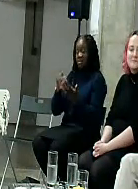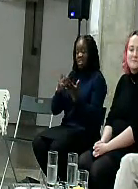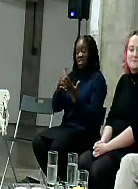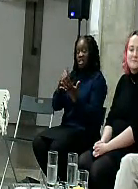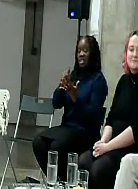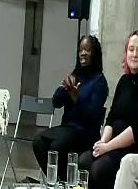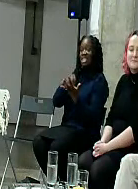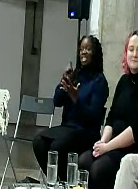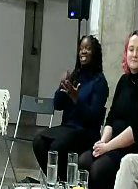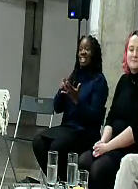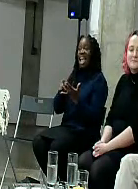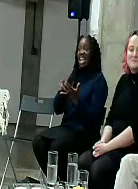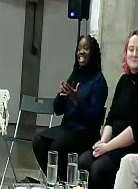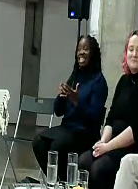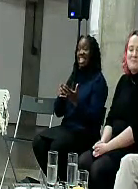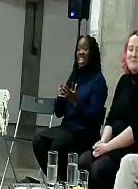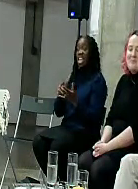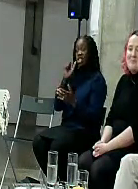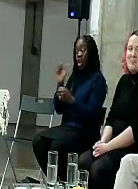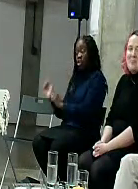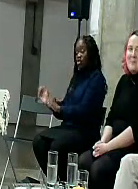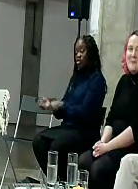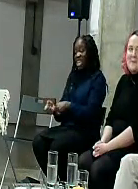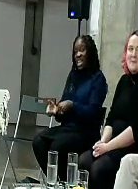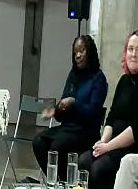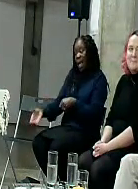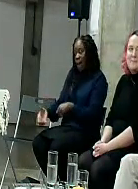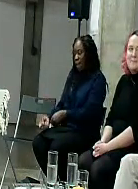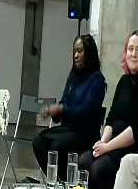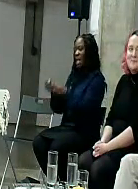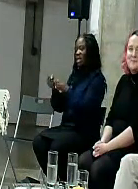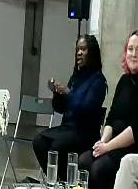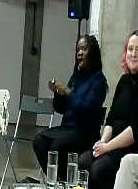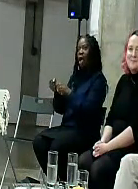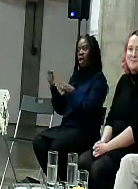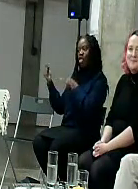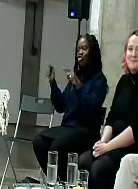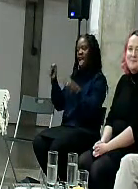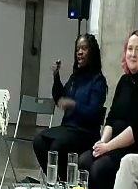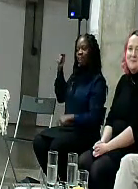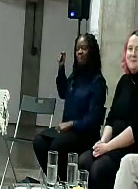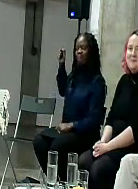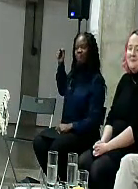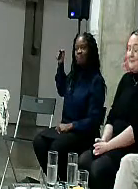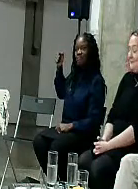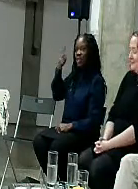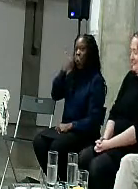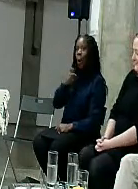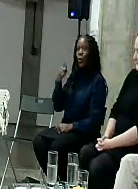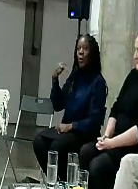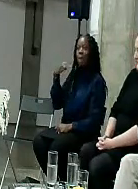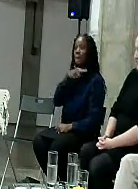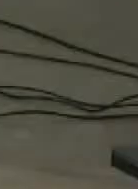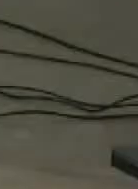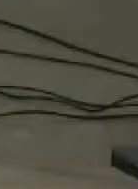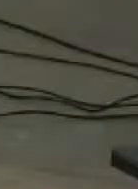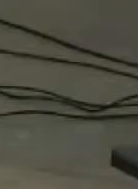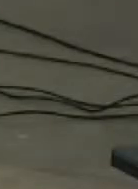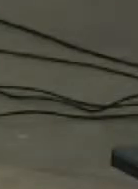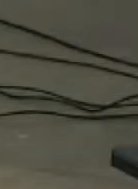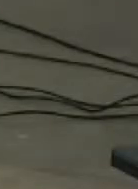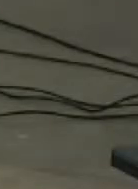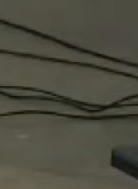went and picked up the cricket bat and threatened the older boy, who gave them their ball